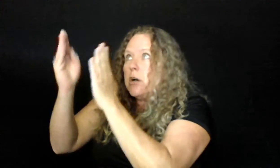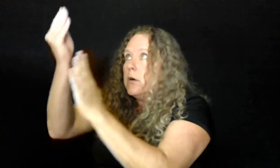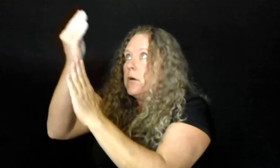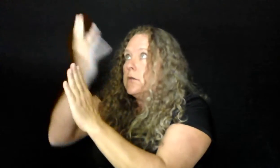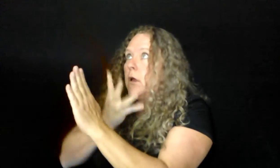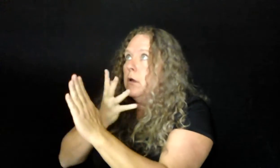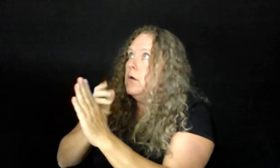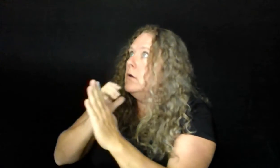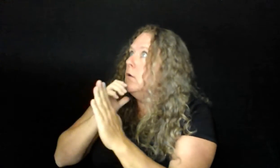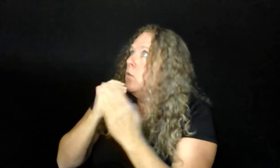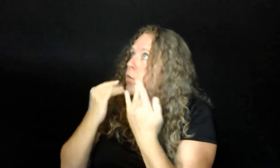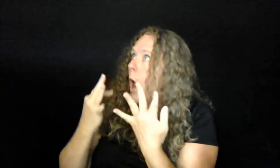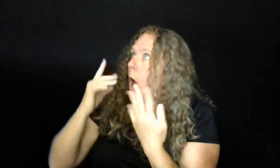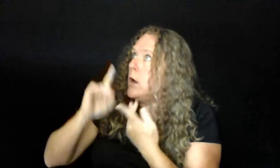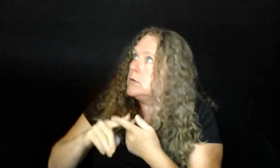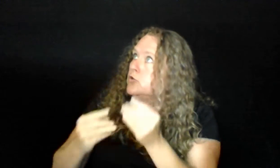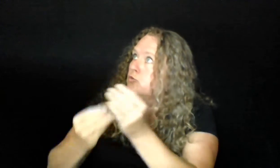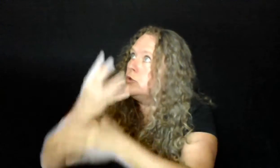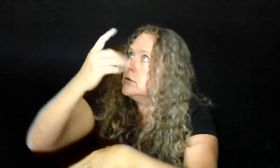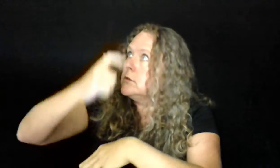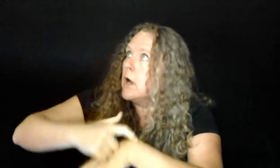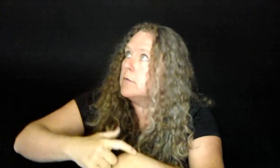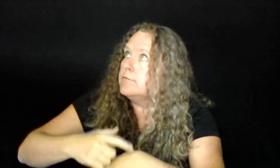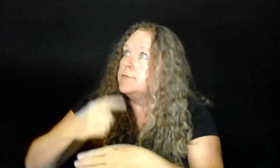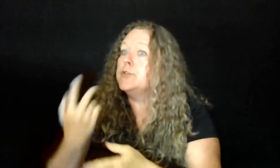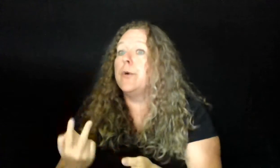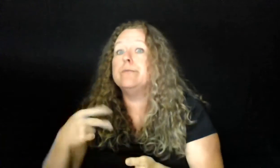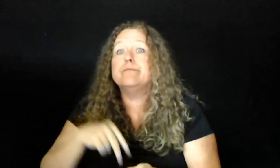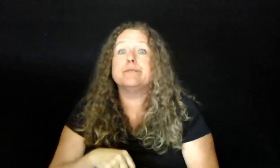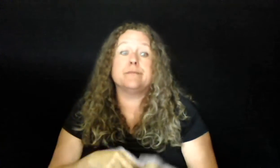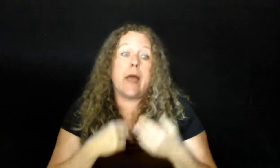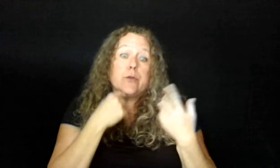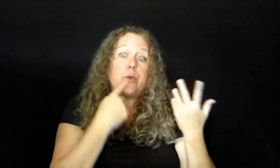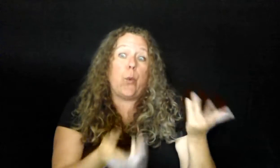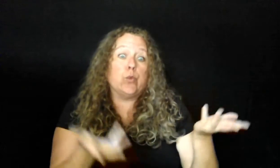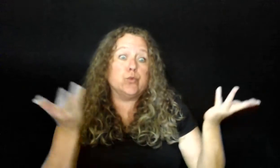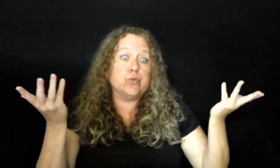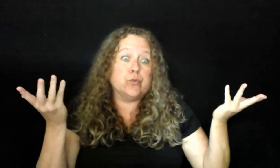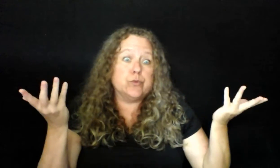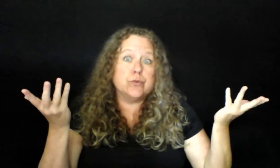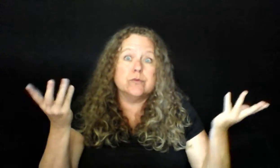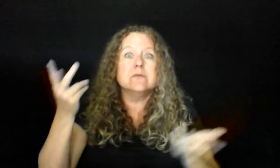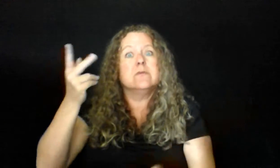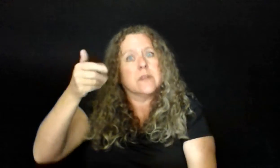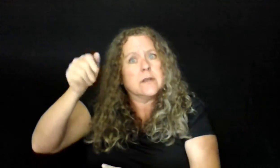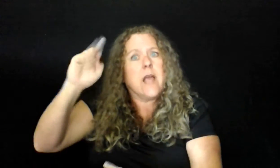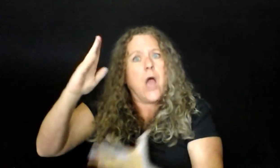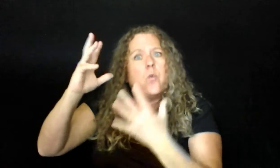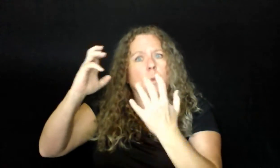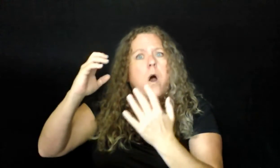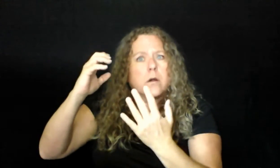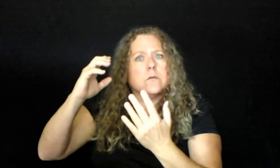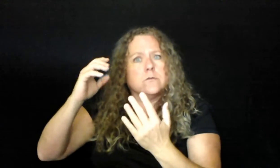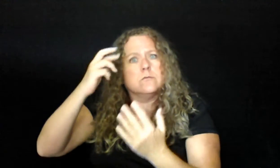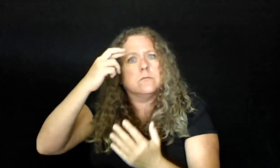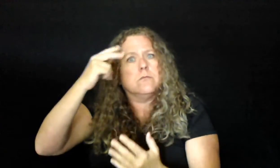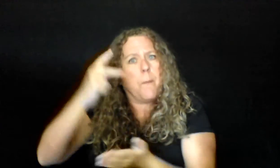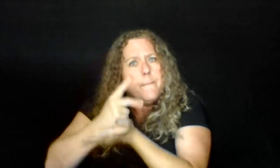spring. God had a timeline for Paul to get to Italy. What these sailors didn't quite realize is that that